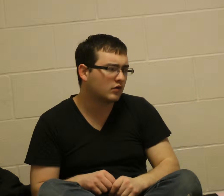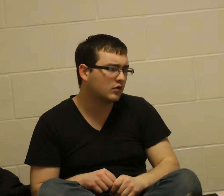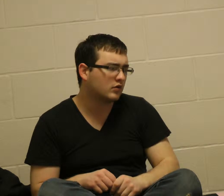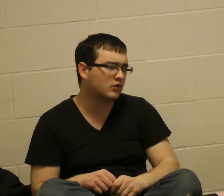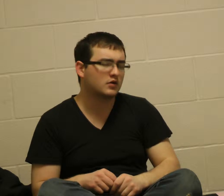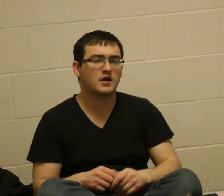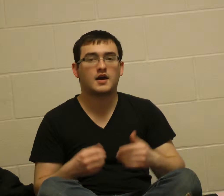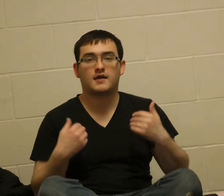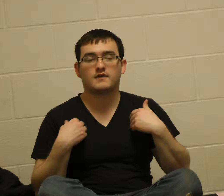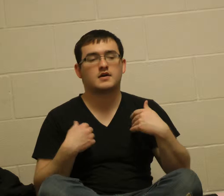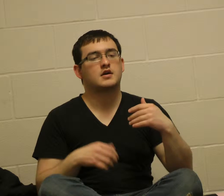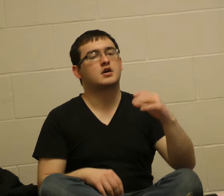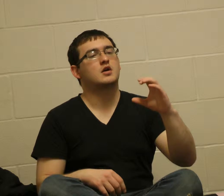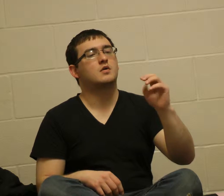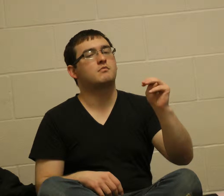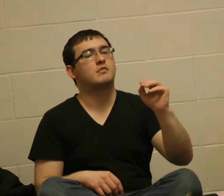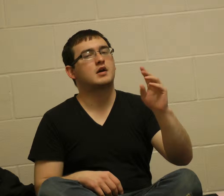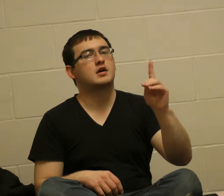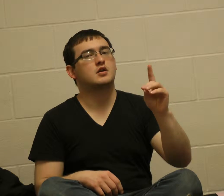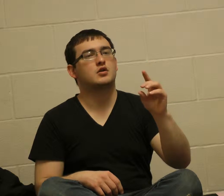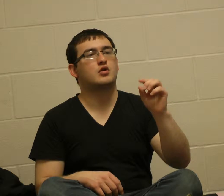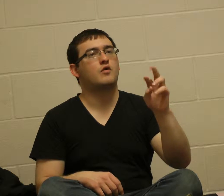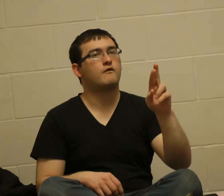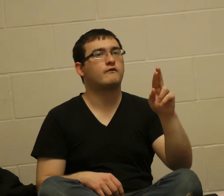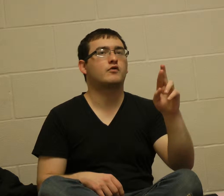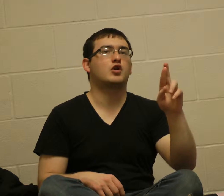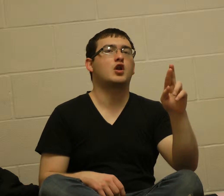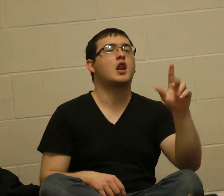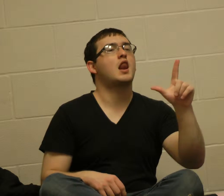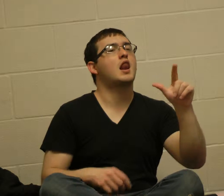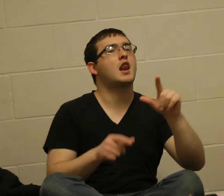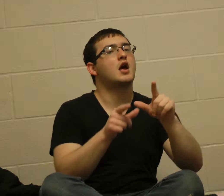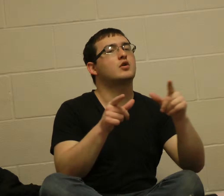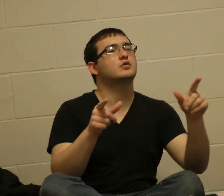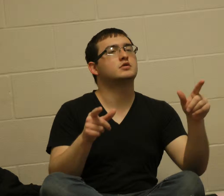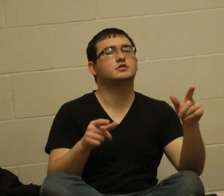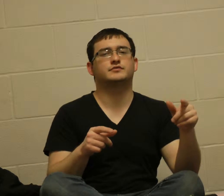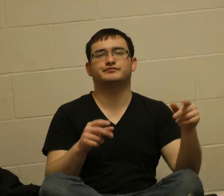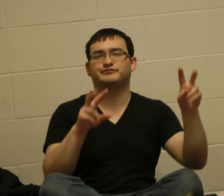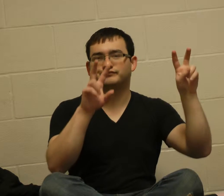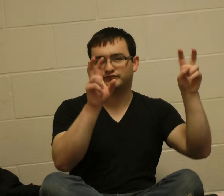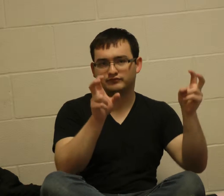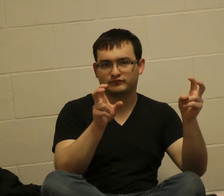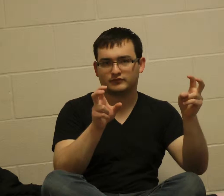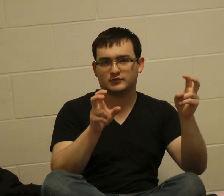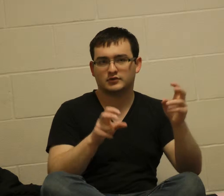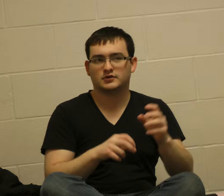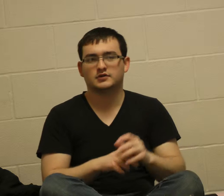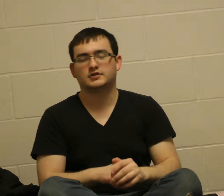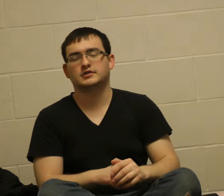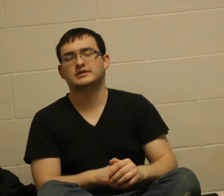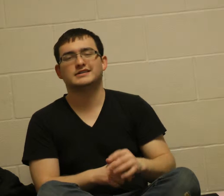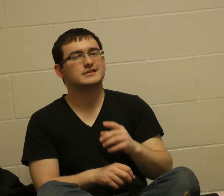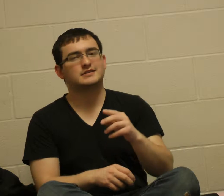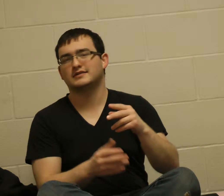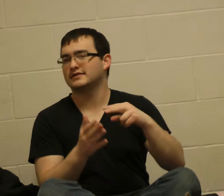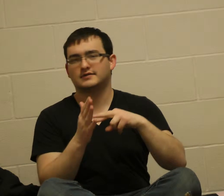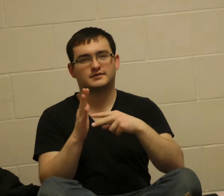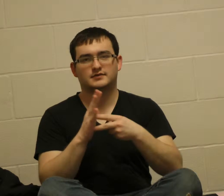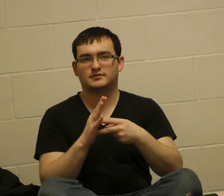command over language doesn't mean that you learn how to speak. We already know that you know how to talk, and we also know that you've done a lot of writing up